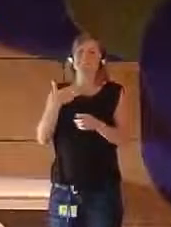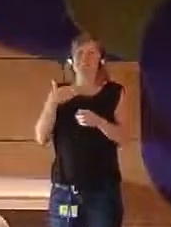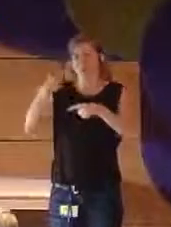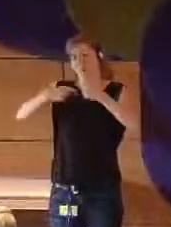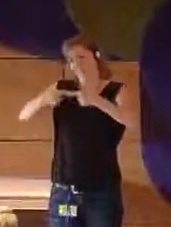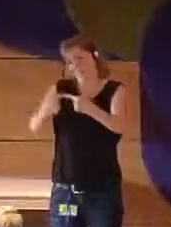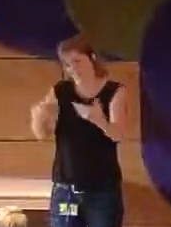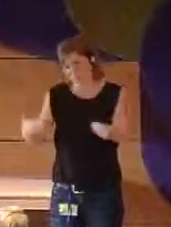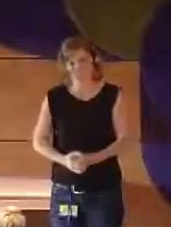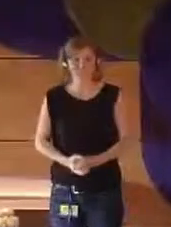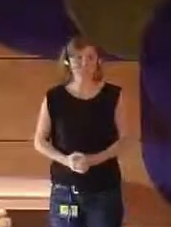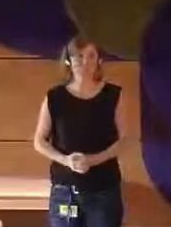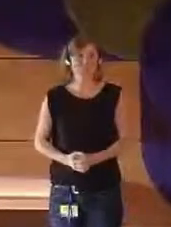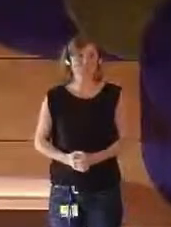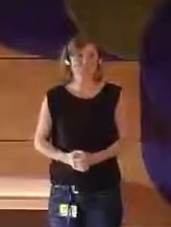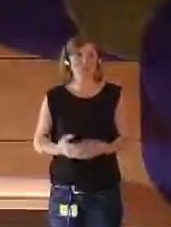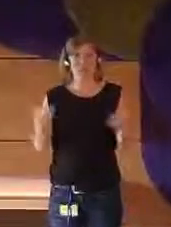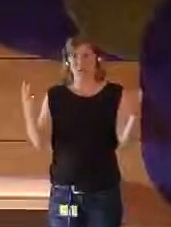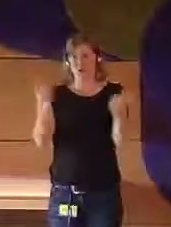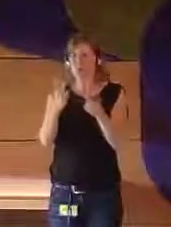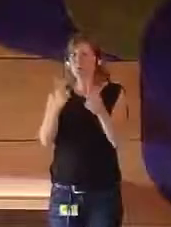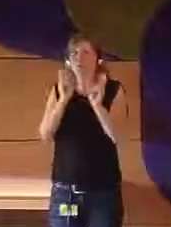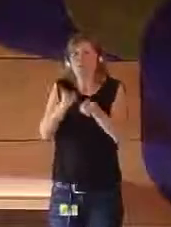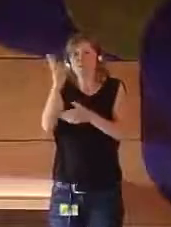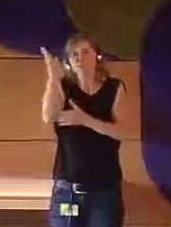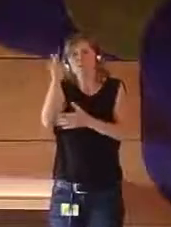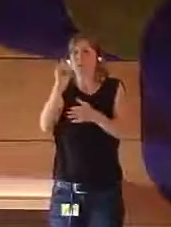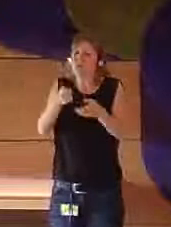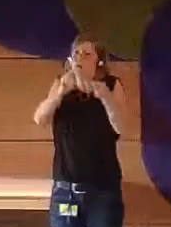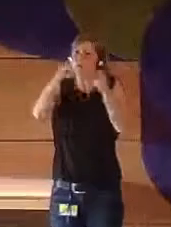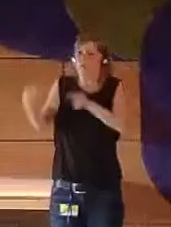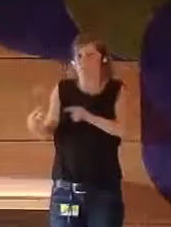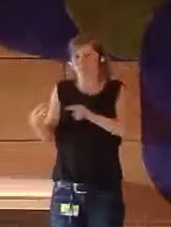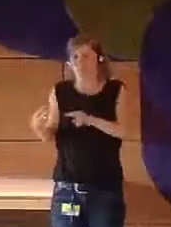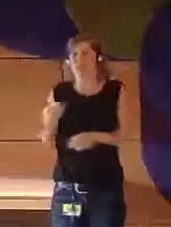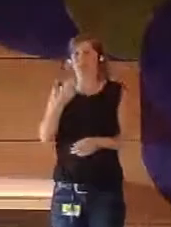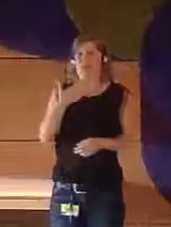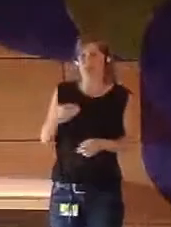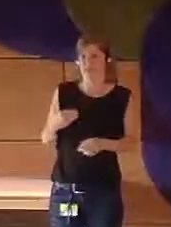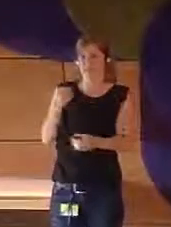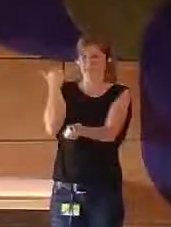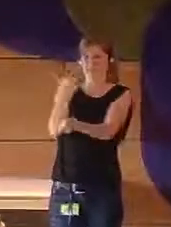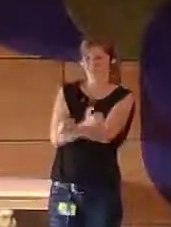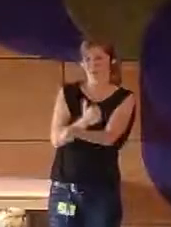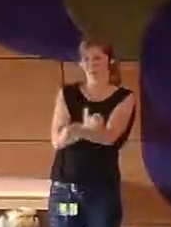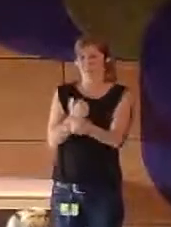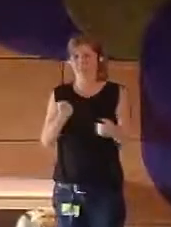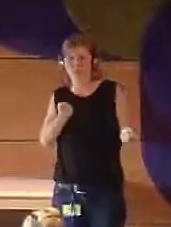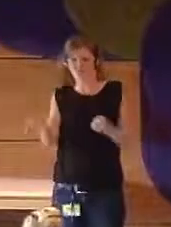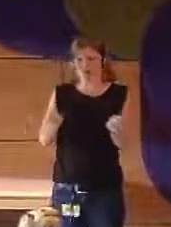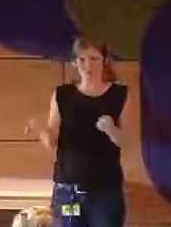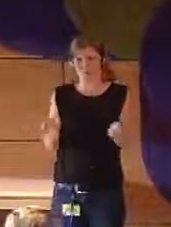but I think it should be called sex, drugs, and rock and roll.